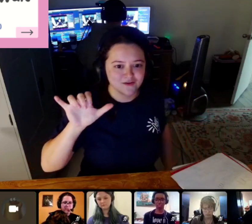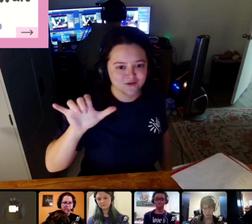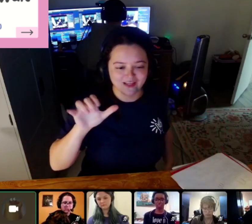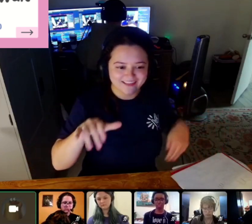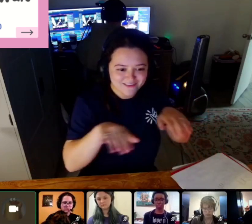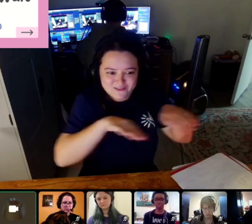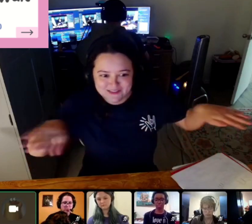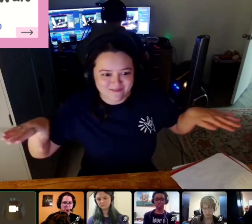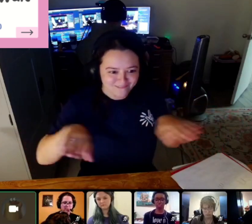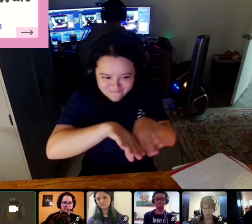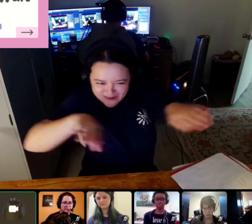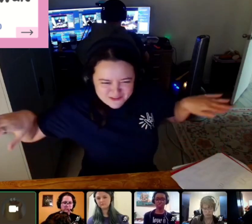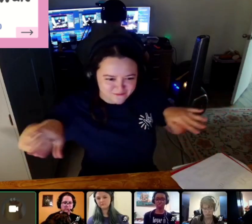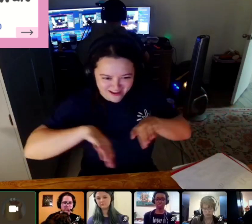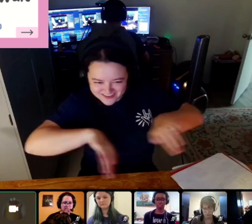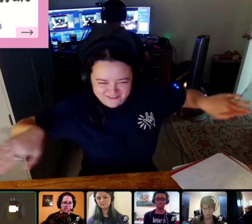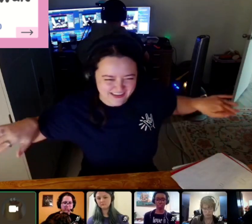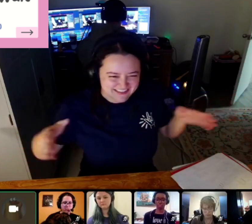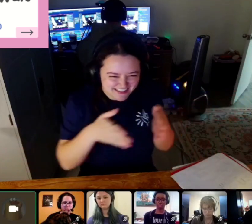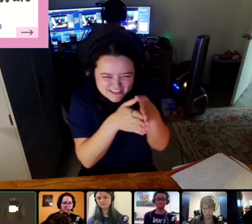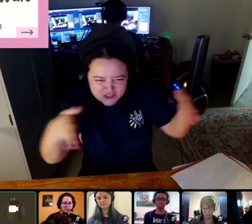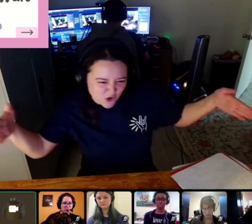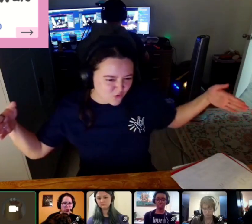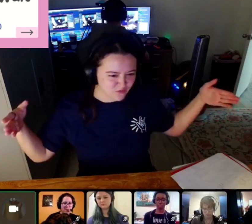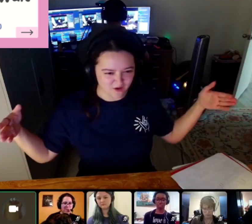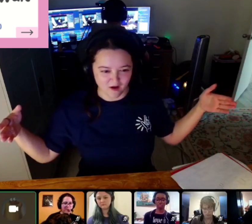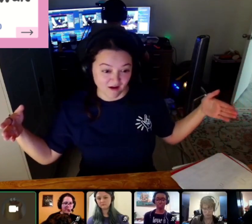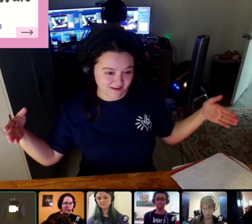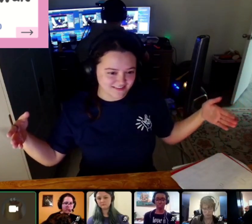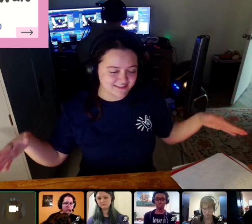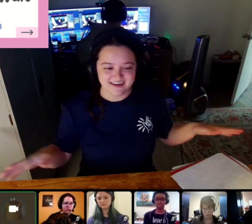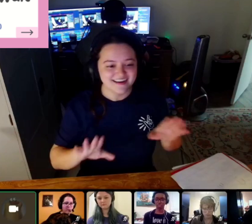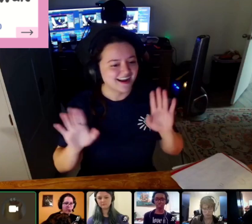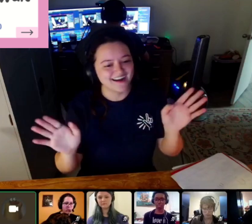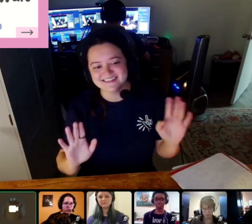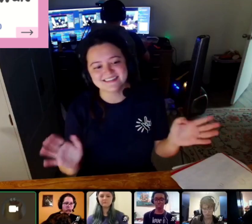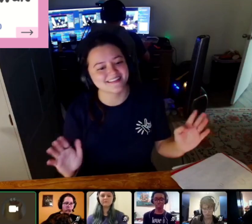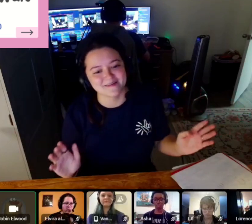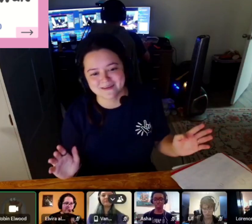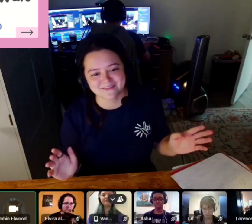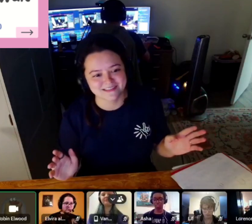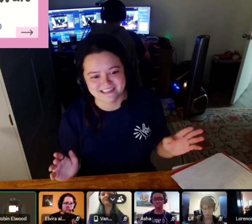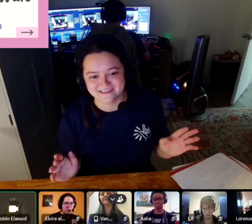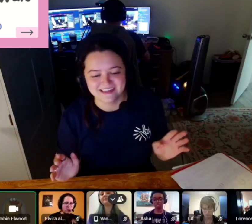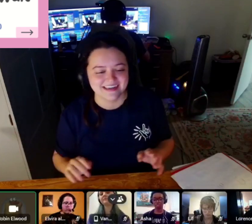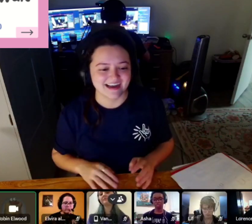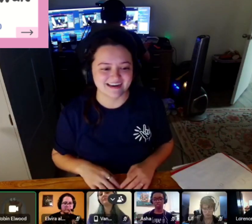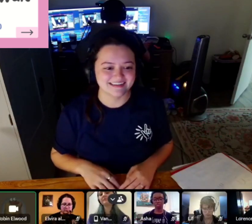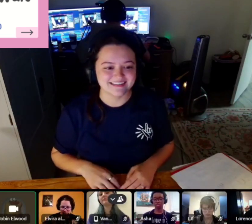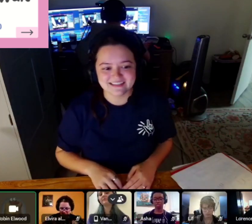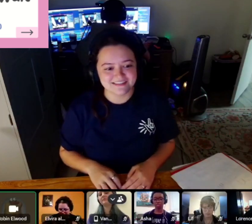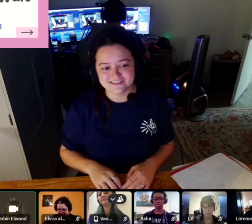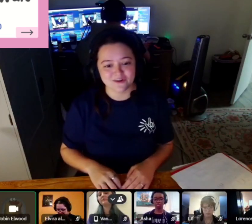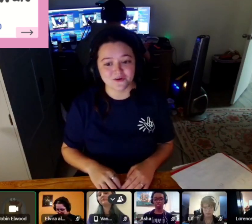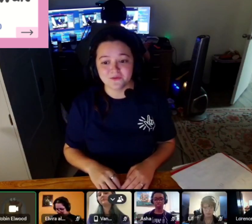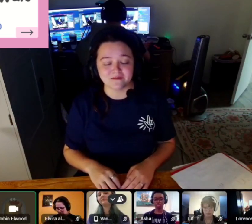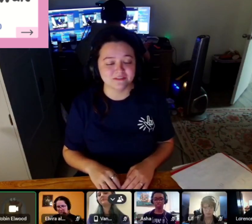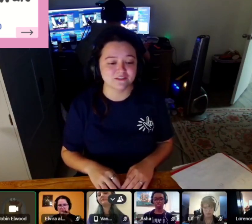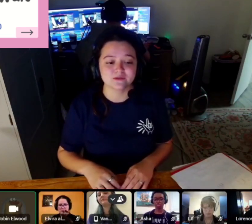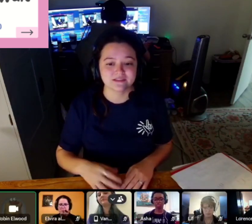you like they'll do some like weird dramatic effect to like show the pause, and it's not that big of a deal. It's just all you have to do